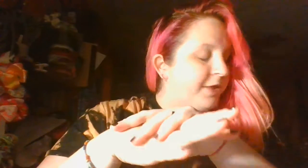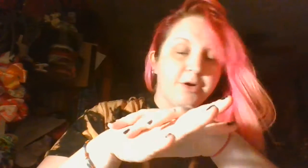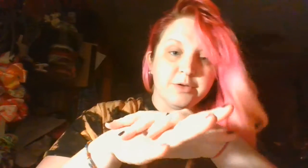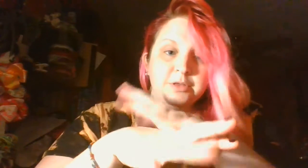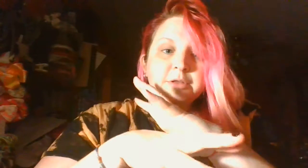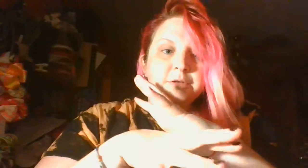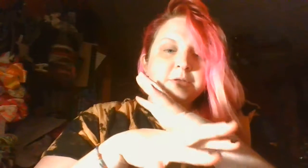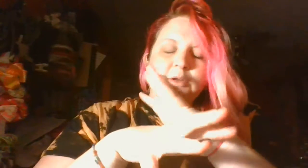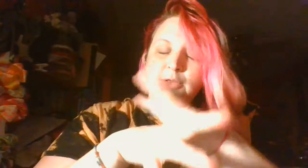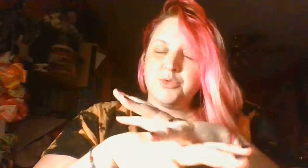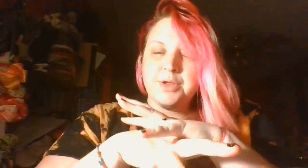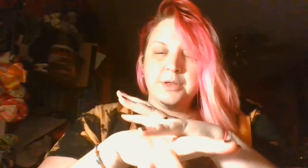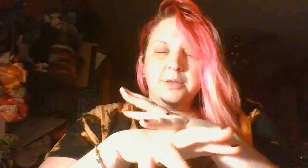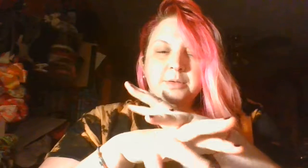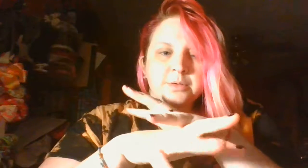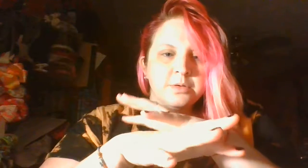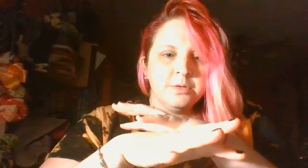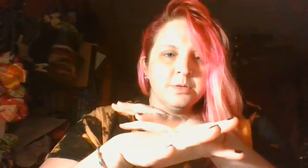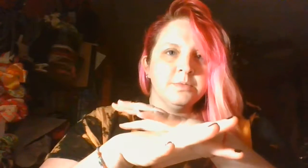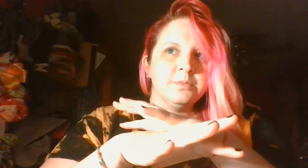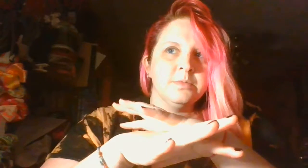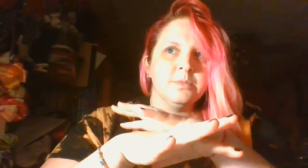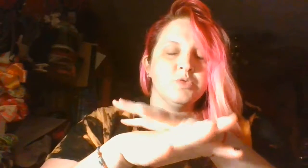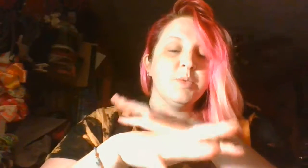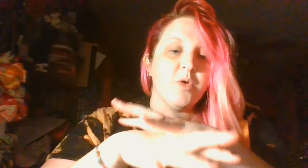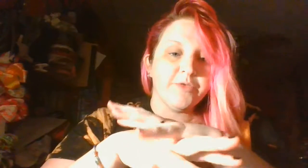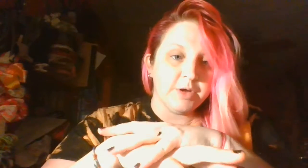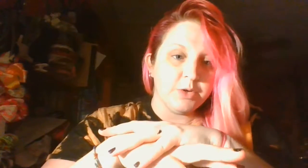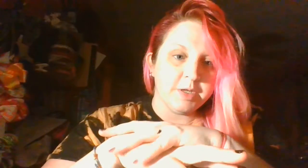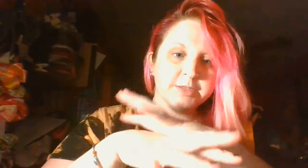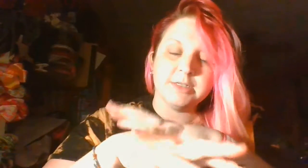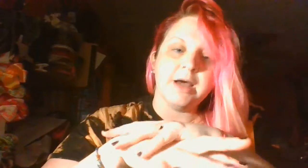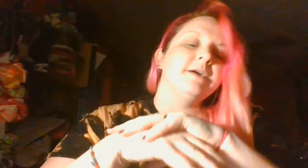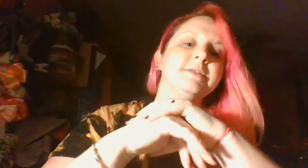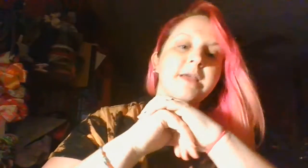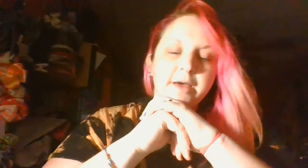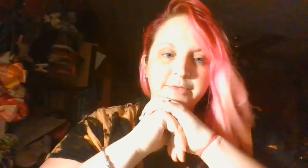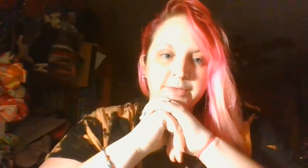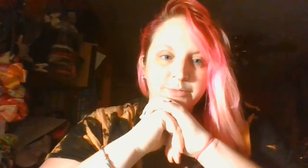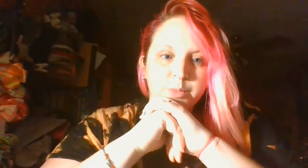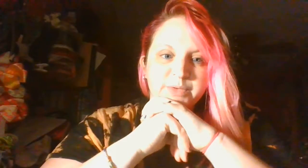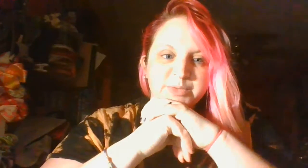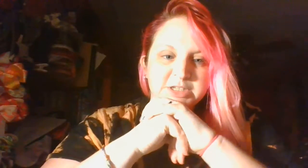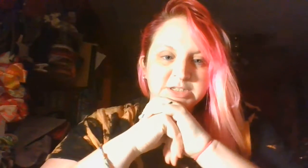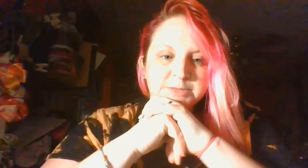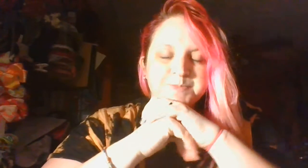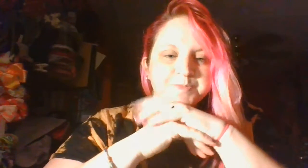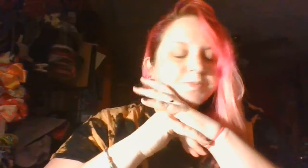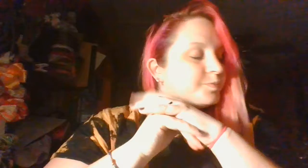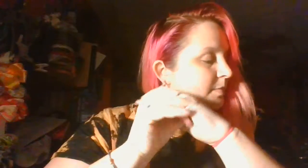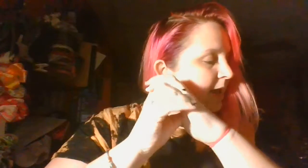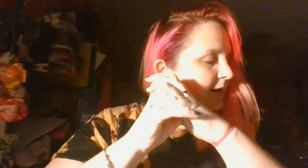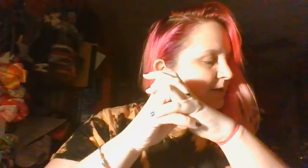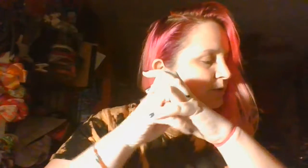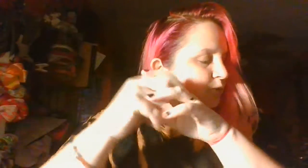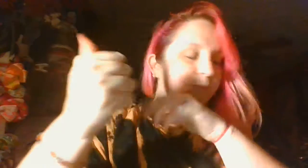there are 3 more frequent styles of informative speeches, and it's